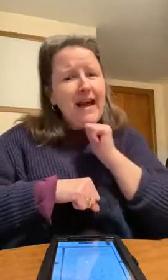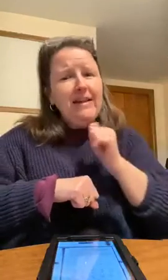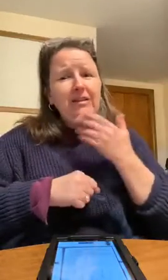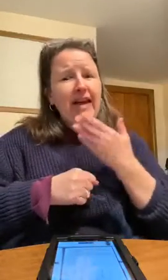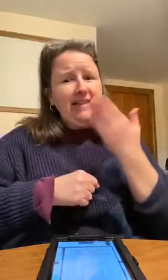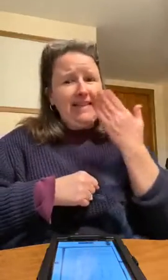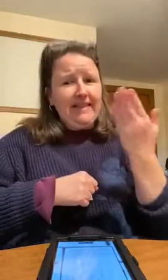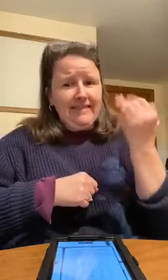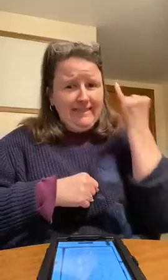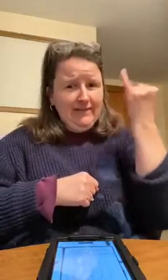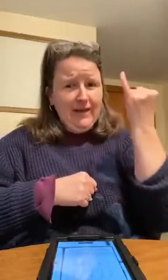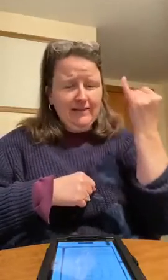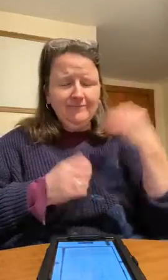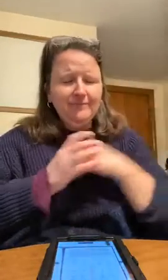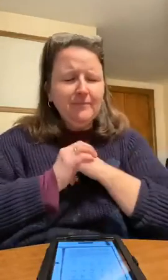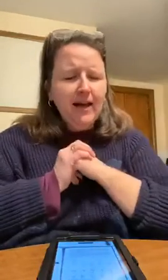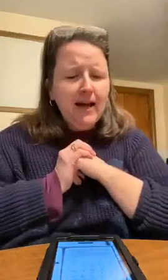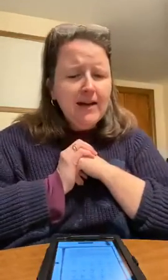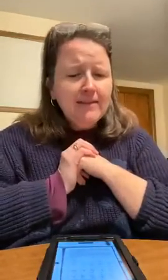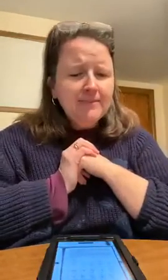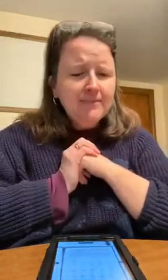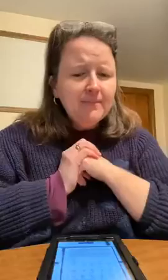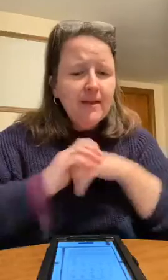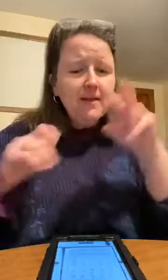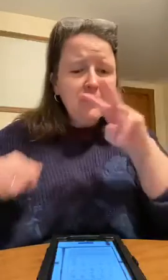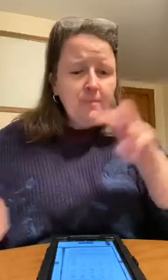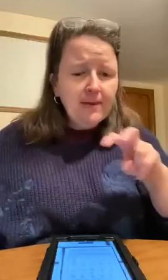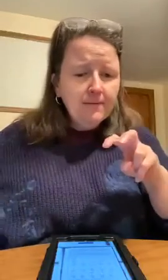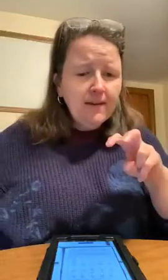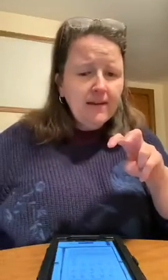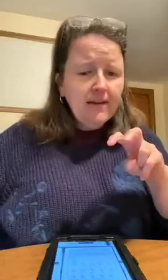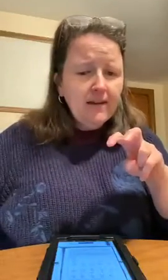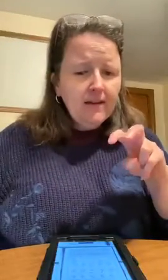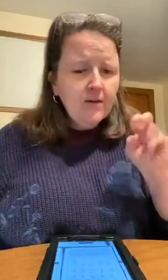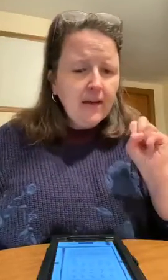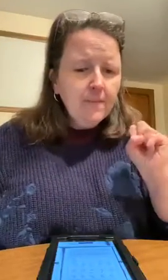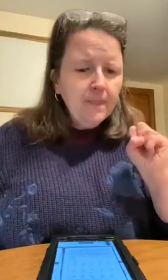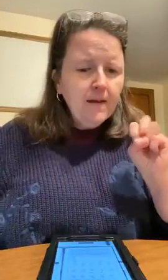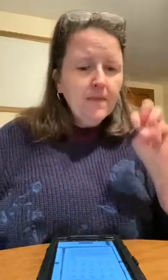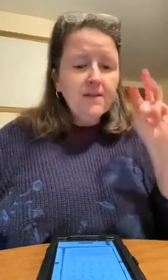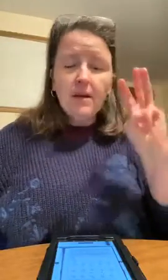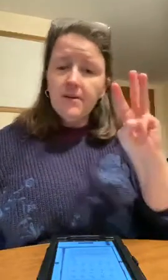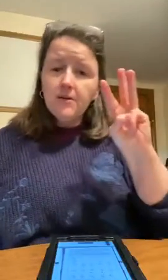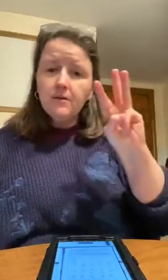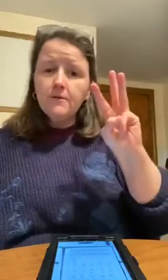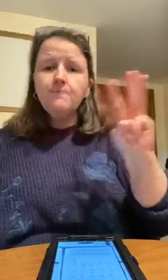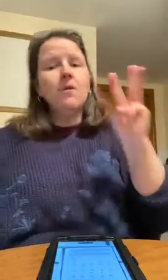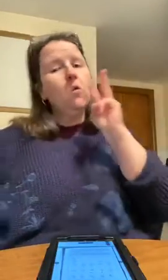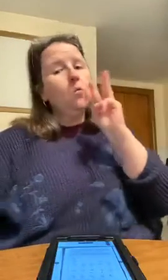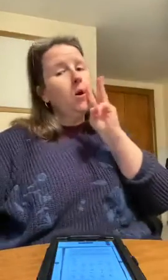good idea, okay? There's the bent V, okay, the W, water,